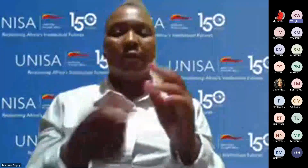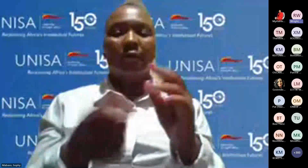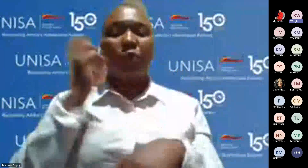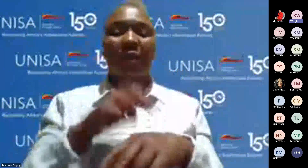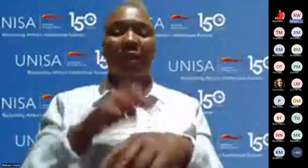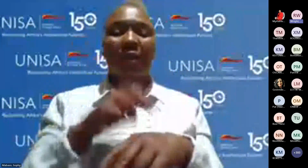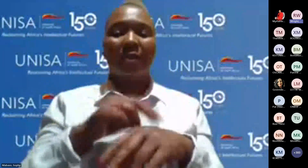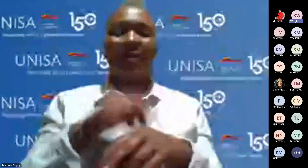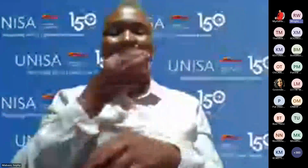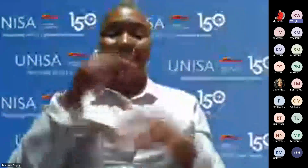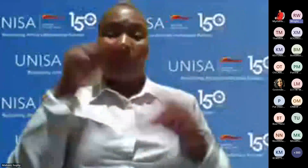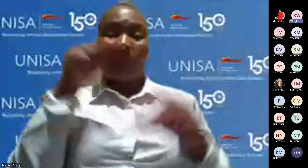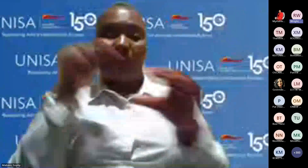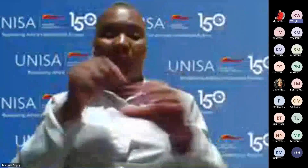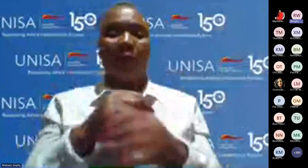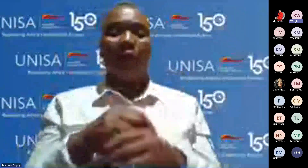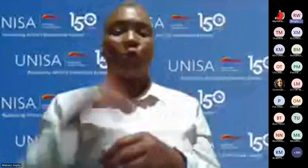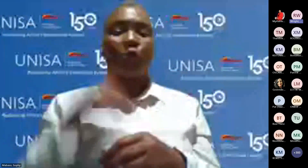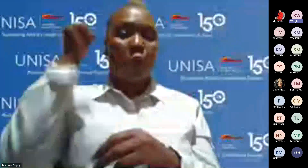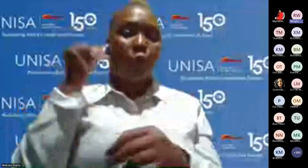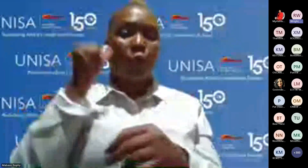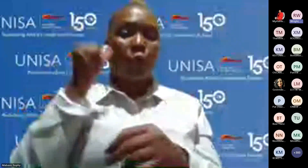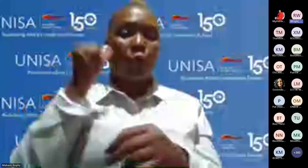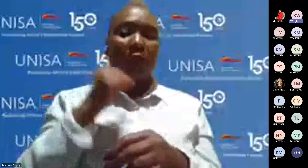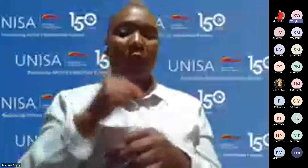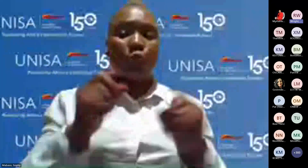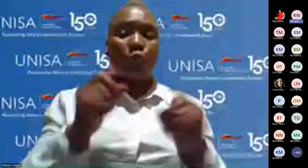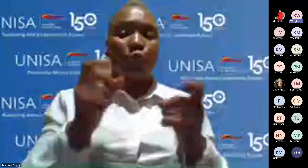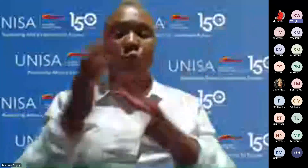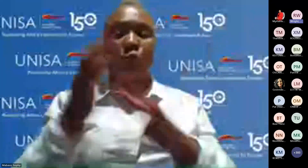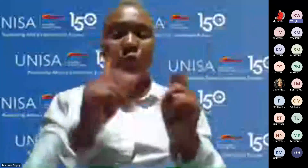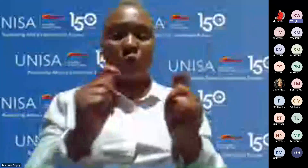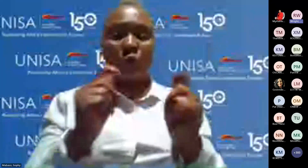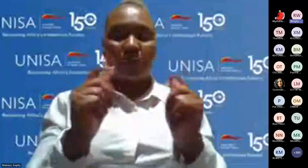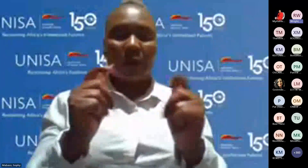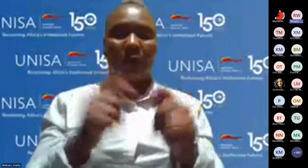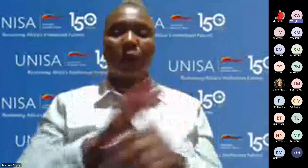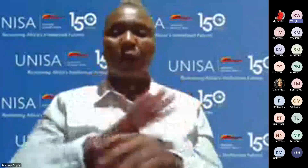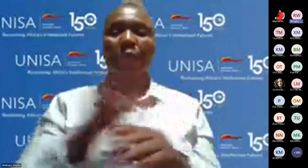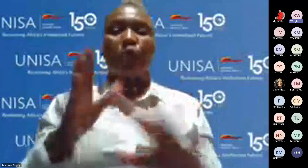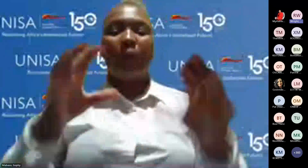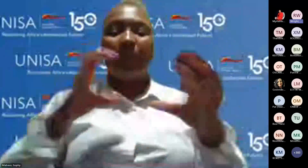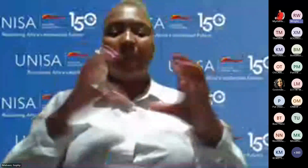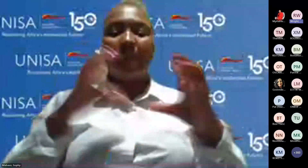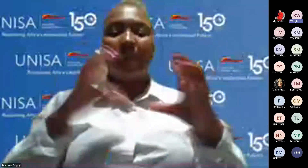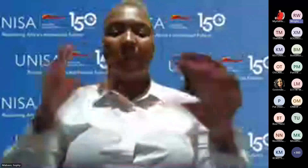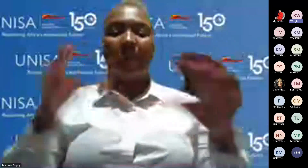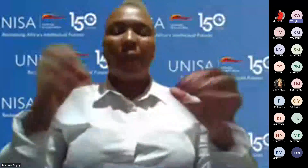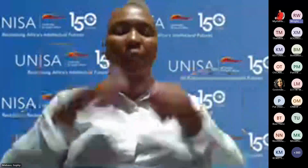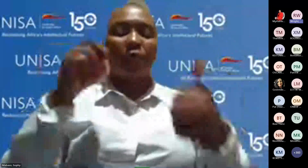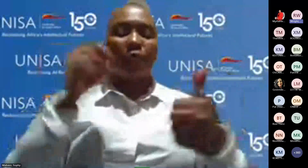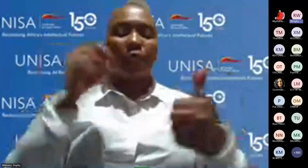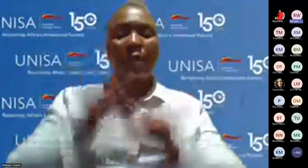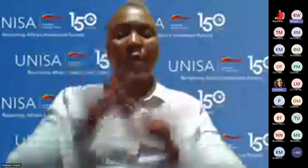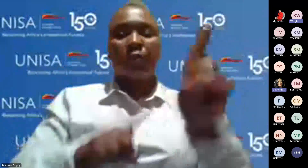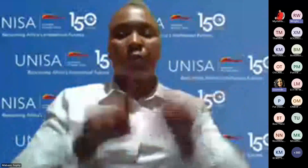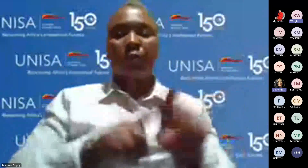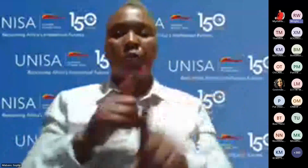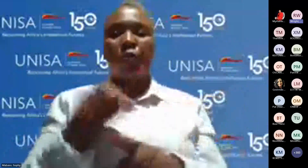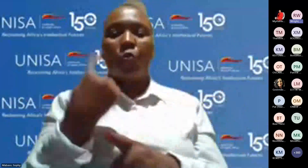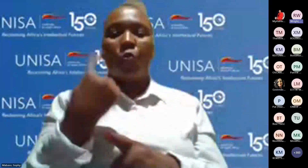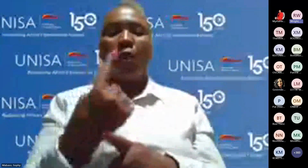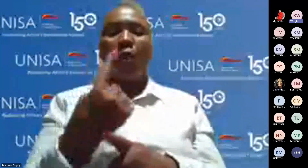in the audio, I'm quickly going to the bathroom. It's not a big problem if you miss one of the prompts that